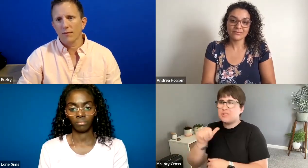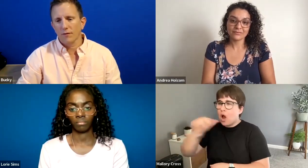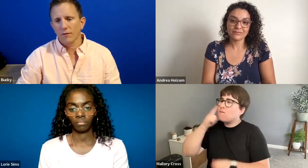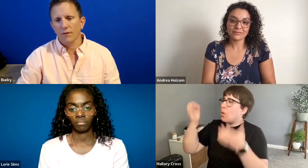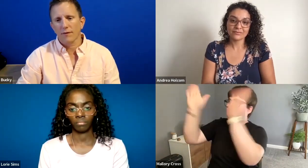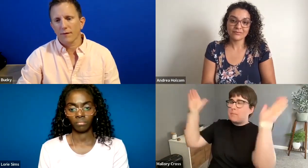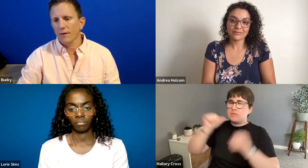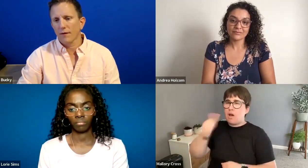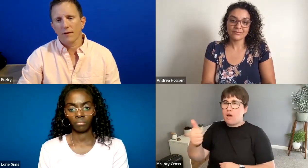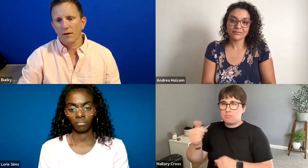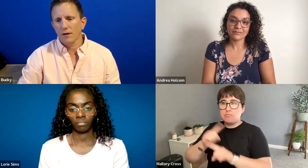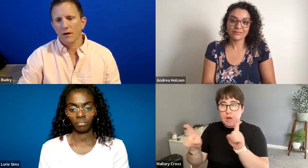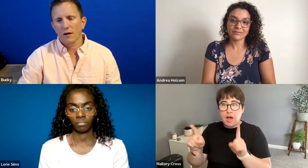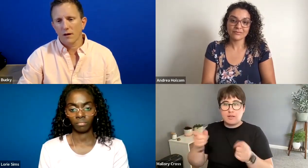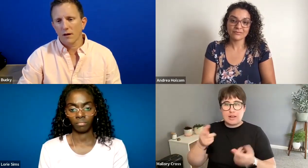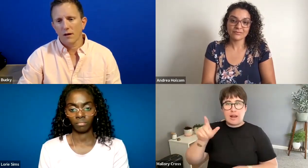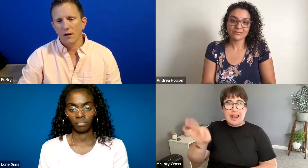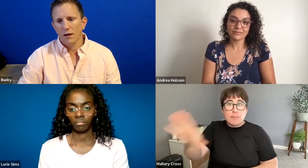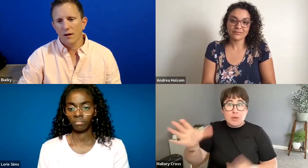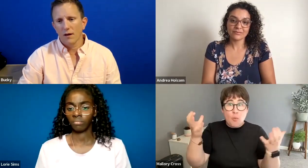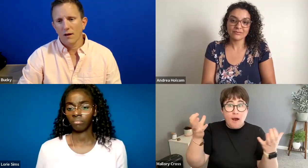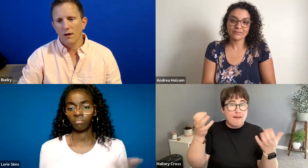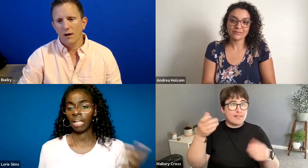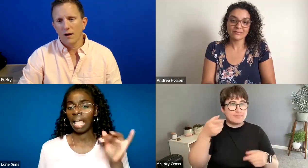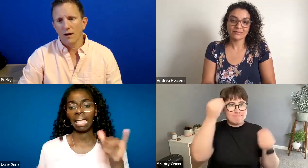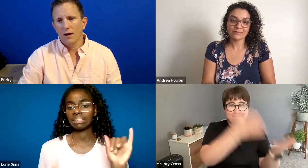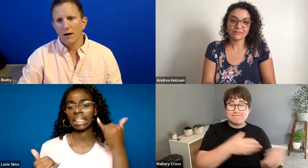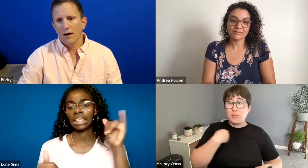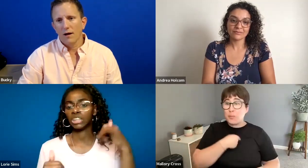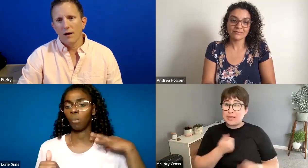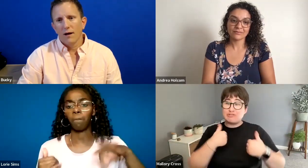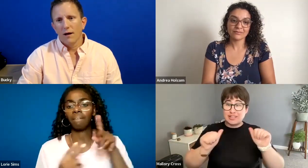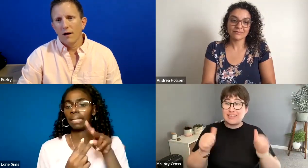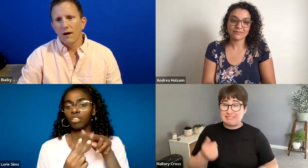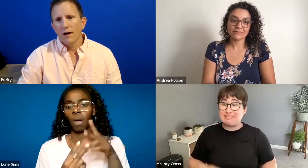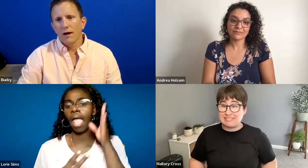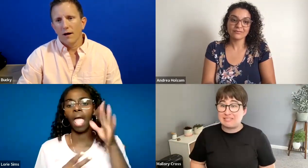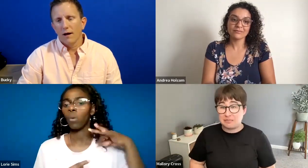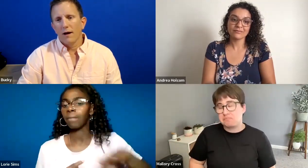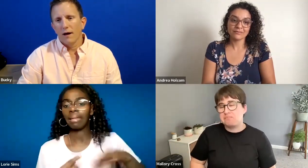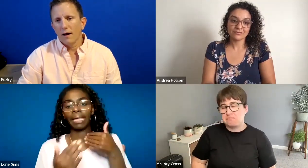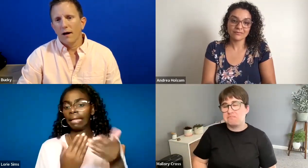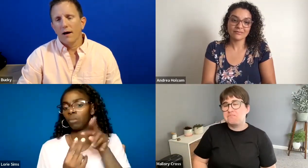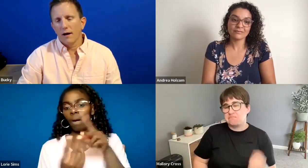it's closed, it's not open, it's not available to the public, it's something that Linguabee is doing.